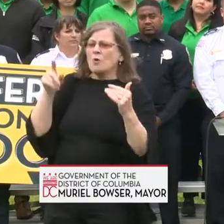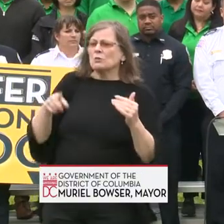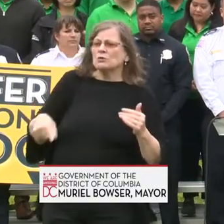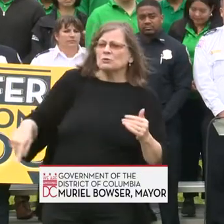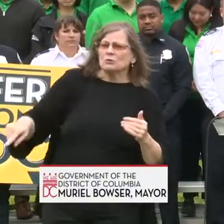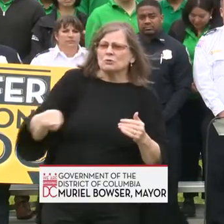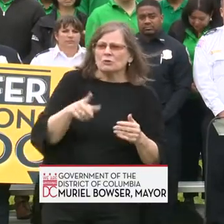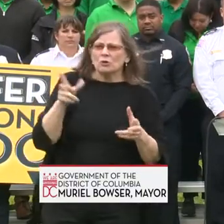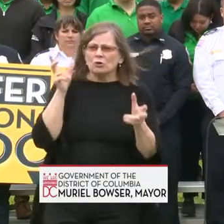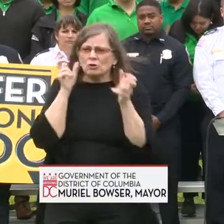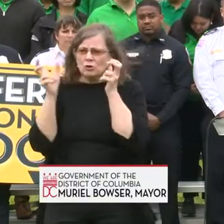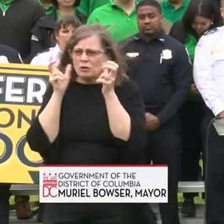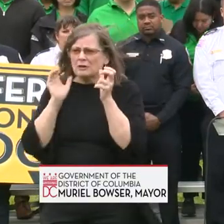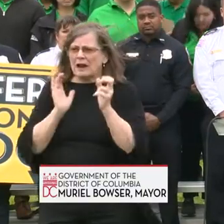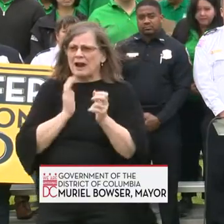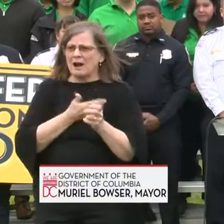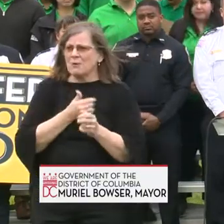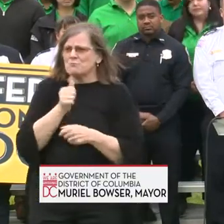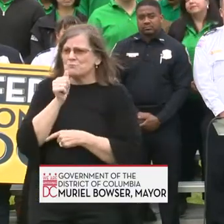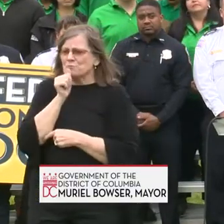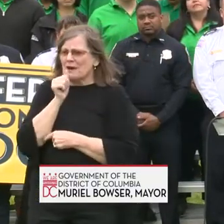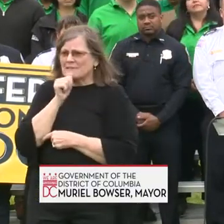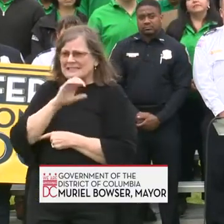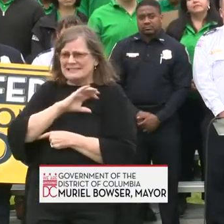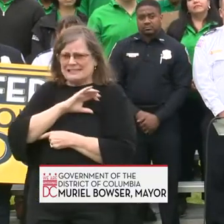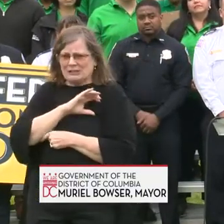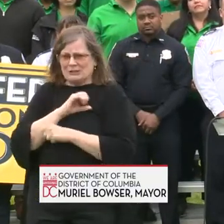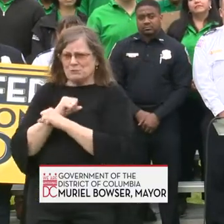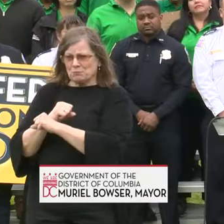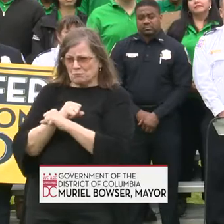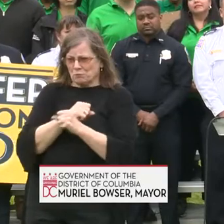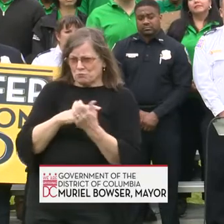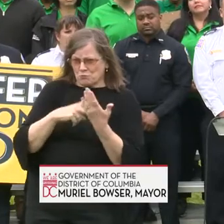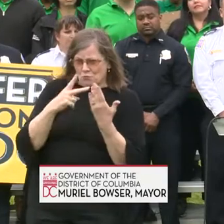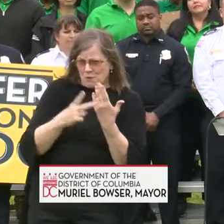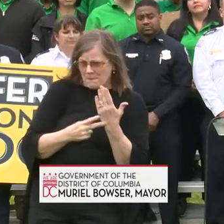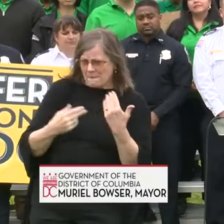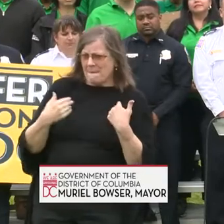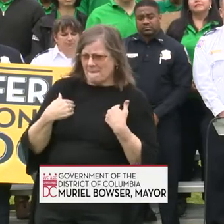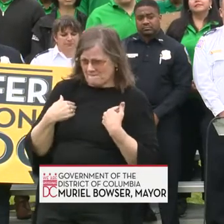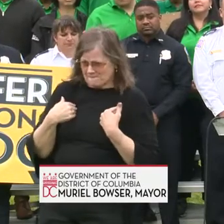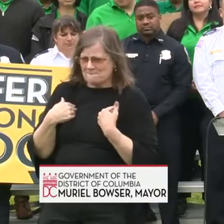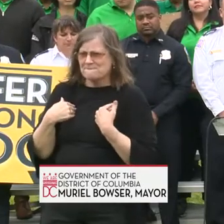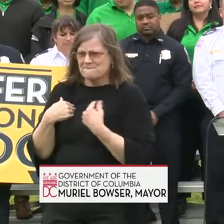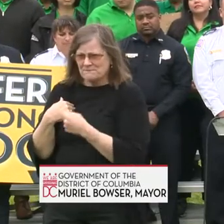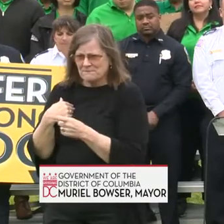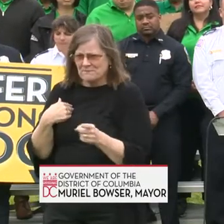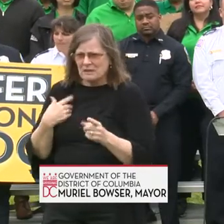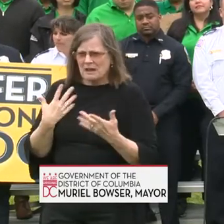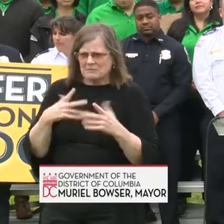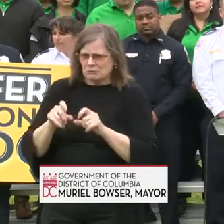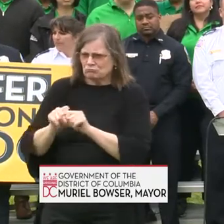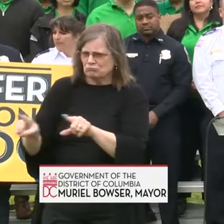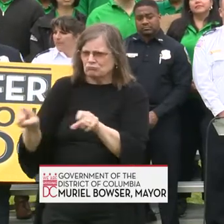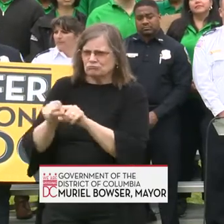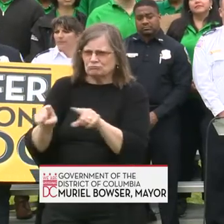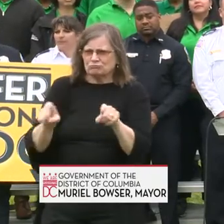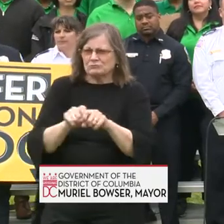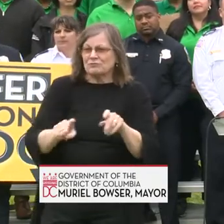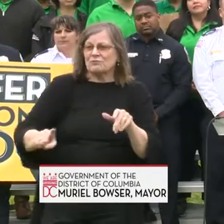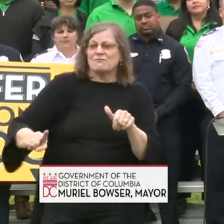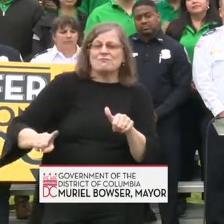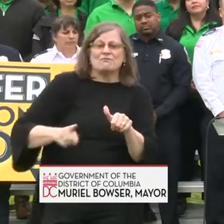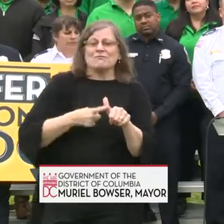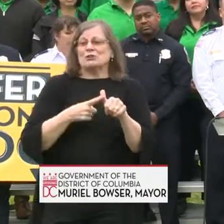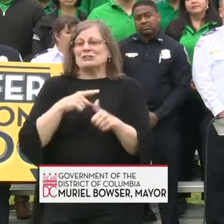private security camera program. I launched the private security camera program in my first year as mayor,